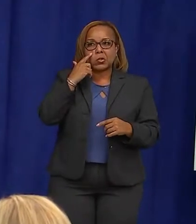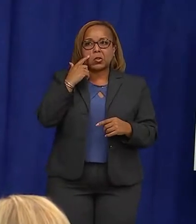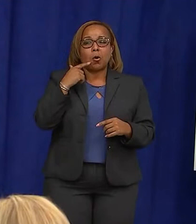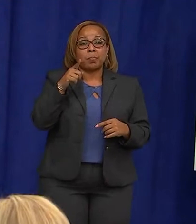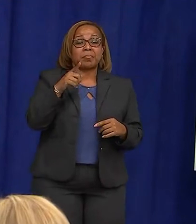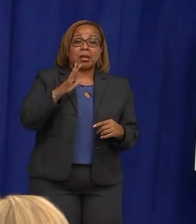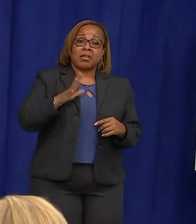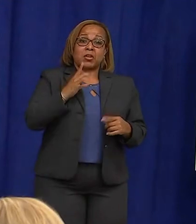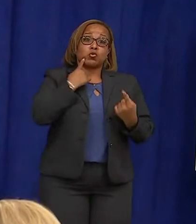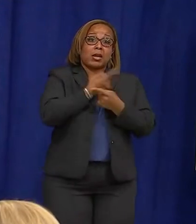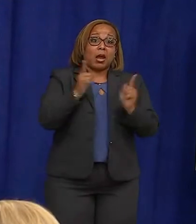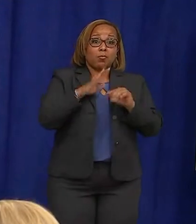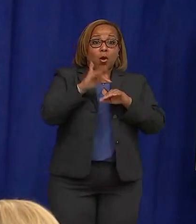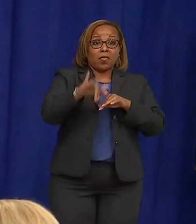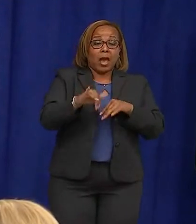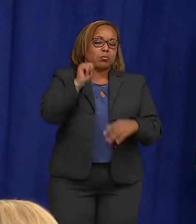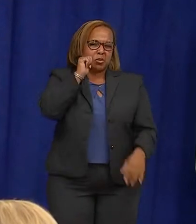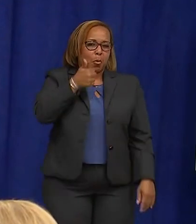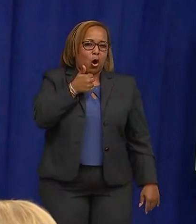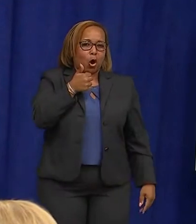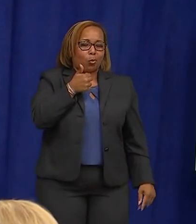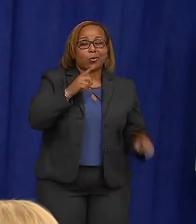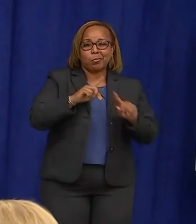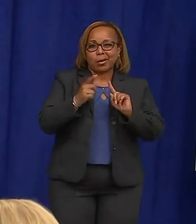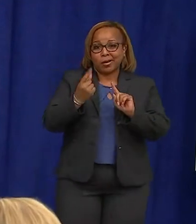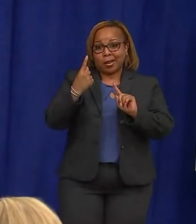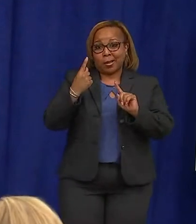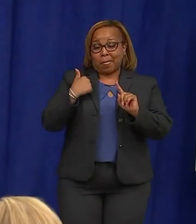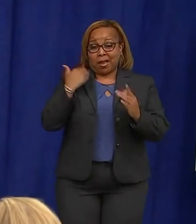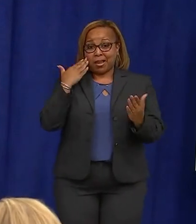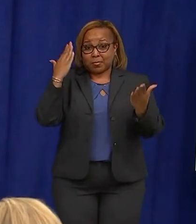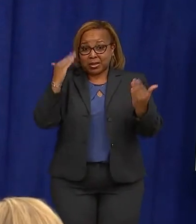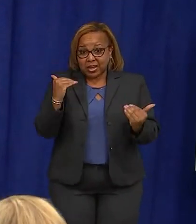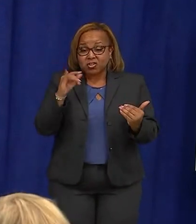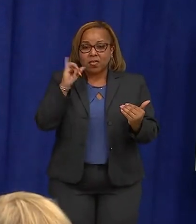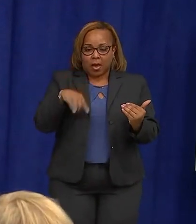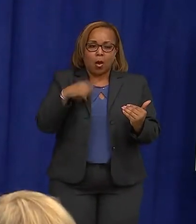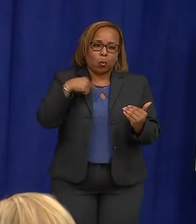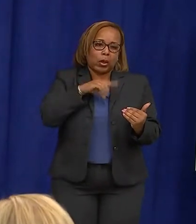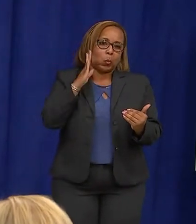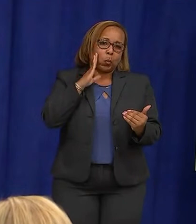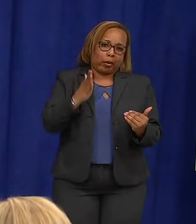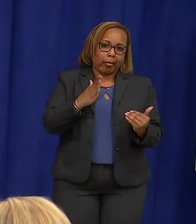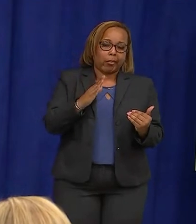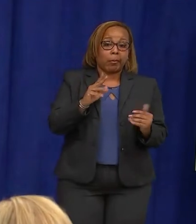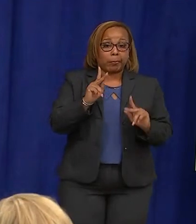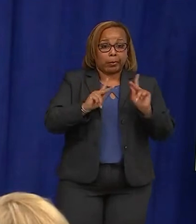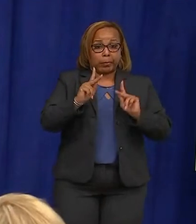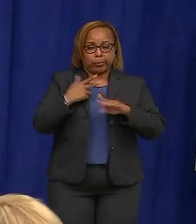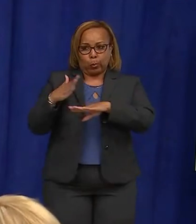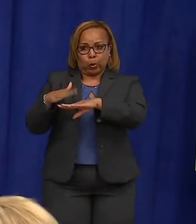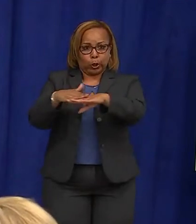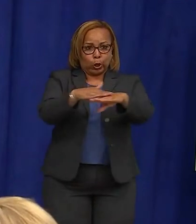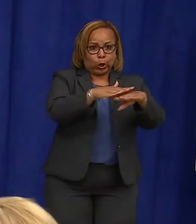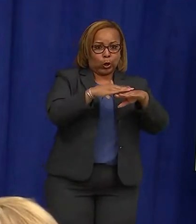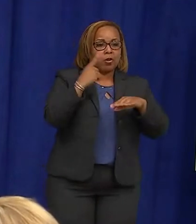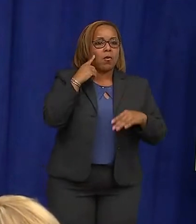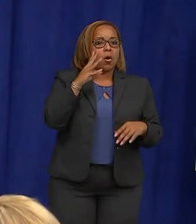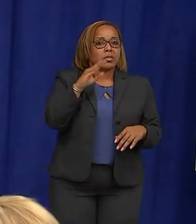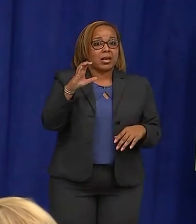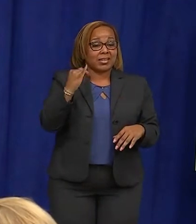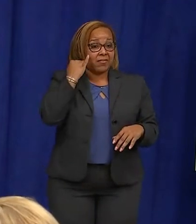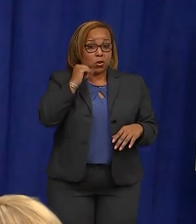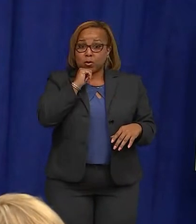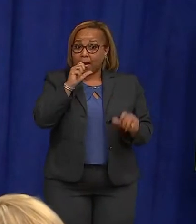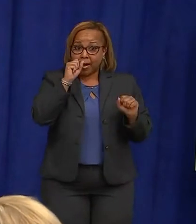the official announcement on this will come tomorrow, but my expectation is that we will basically put people on alert for Wisconsin, that